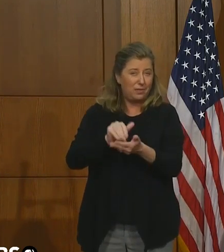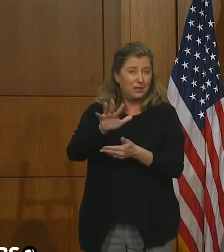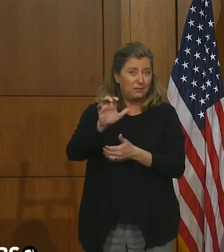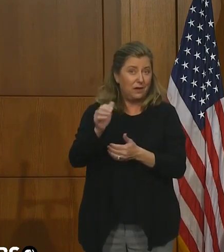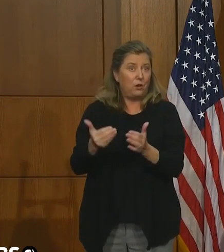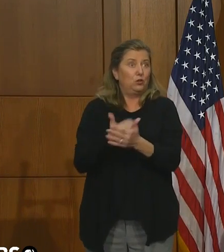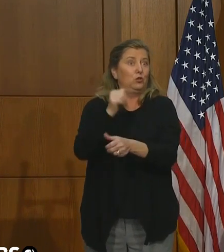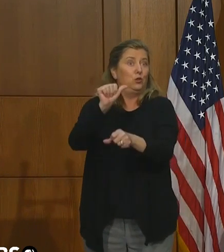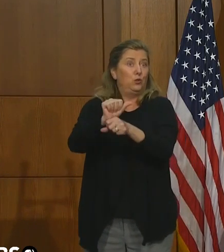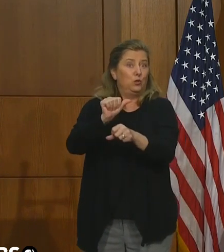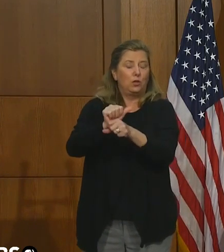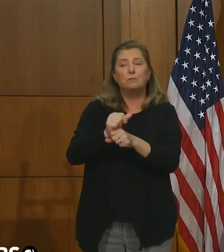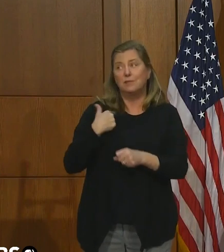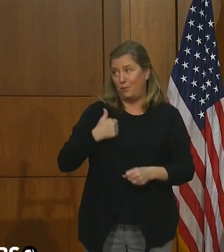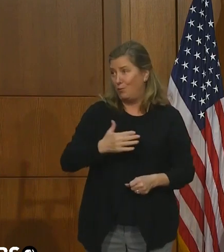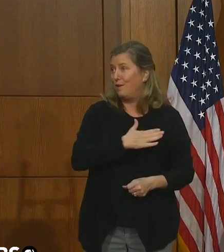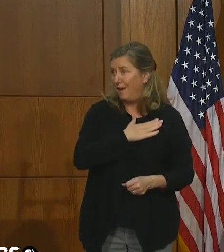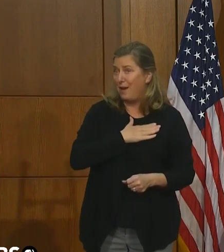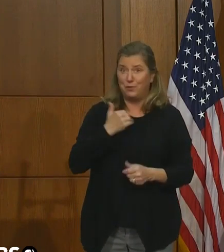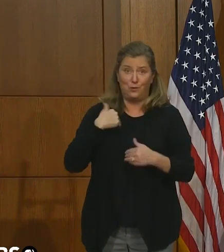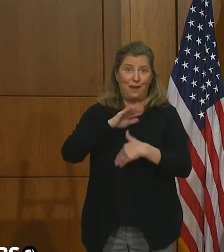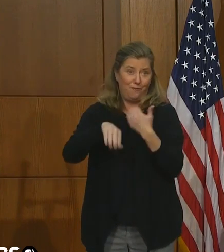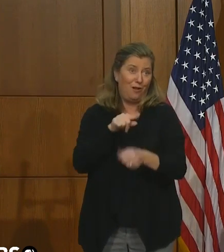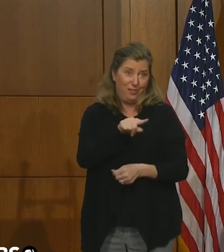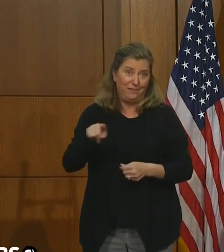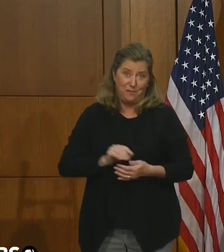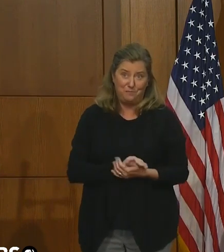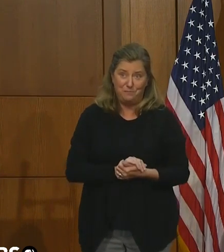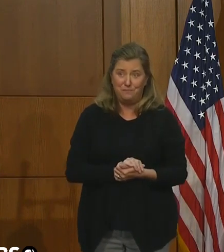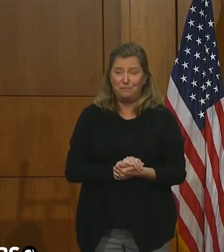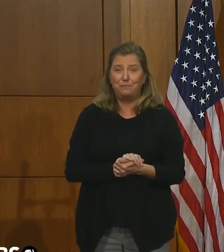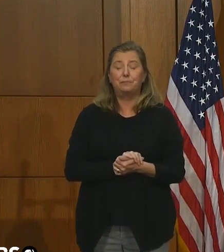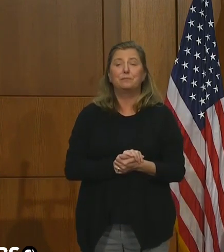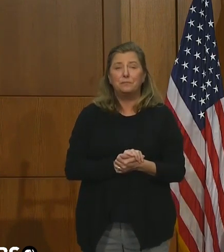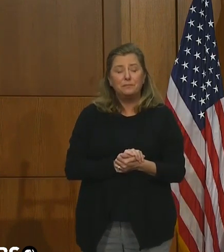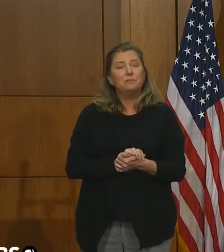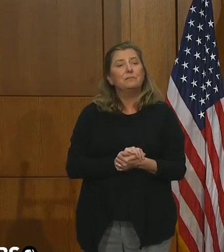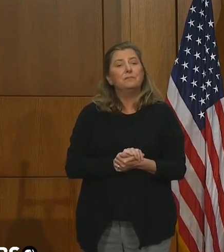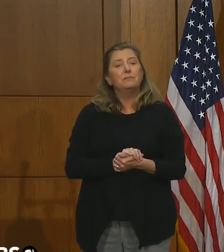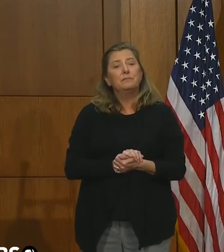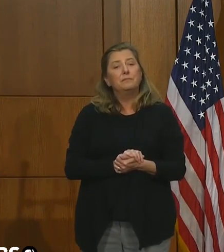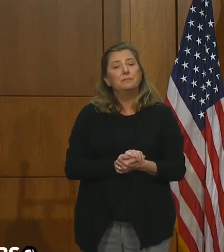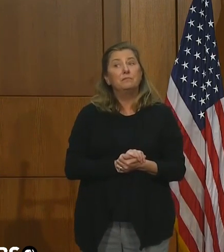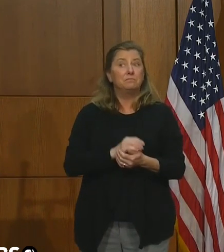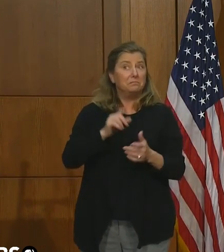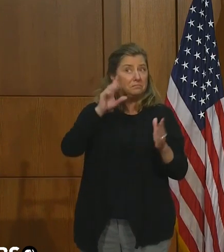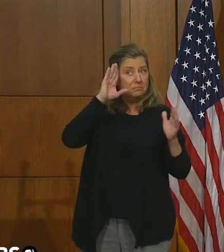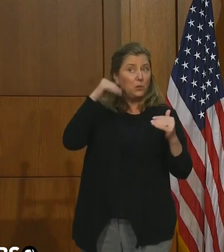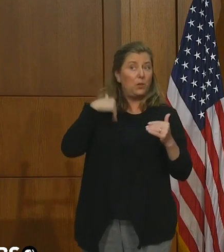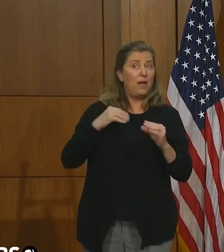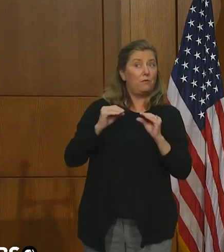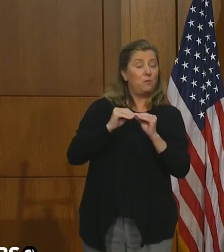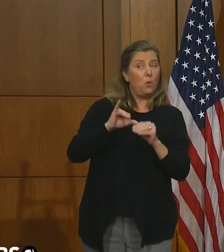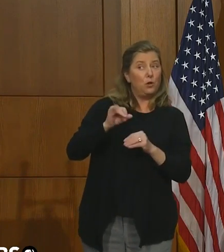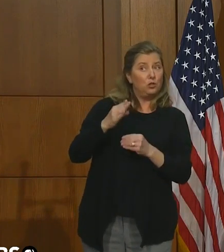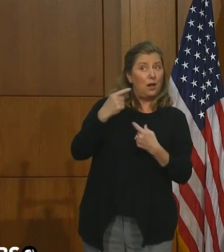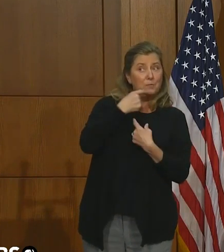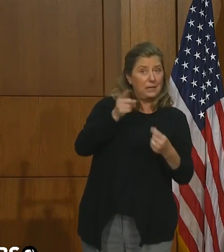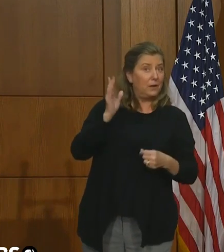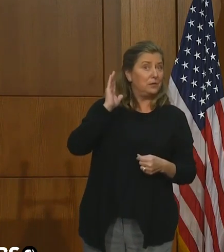jobs, and we're glad to have all of them. And we expect to have more jobs announcements,